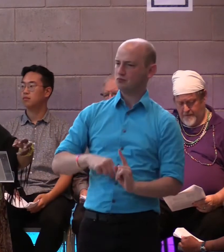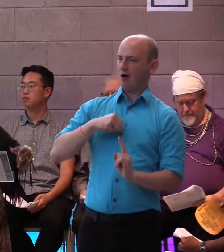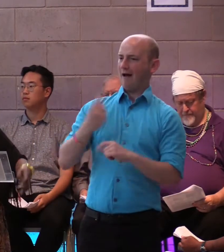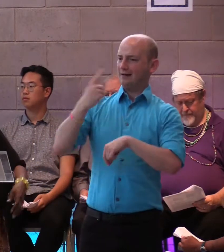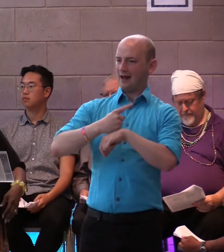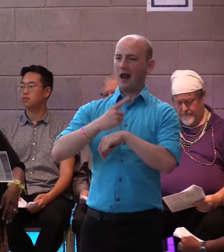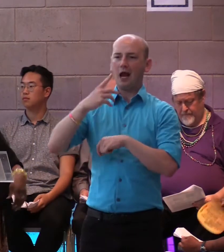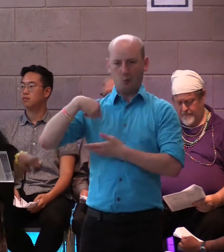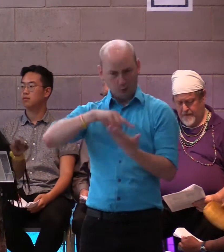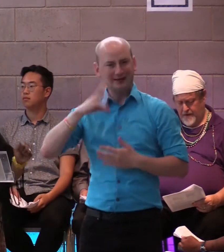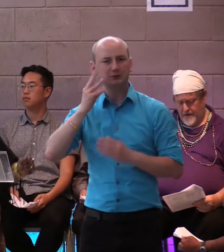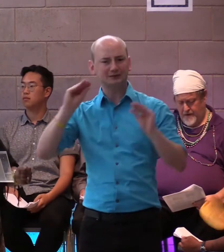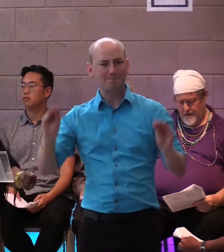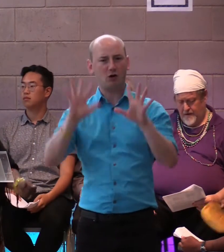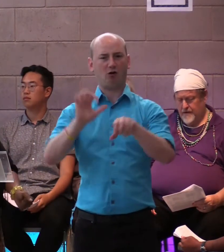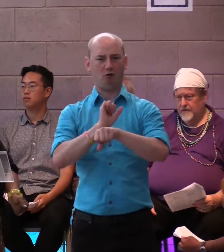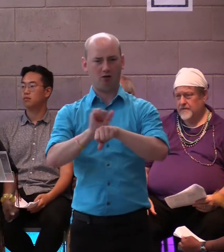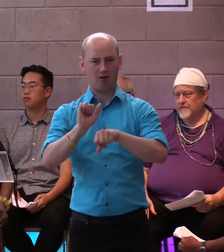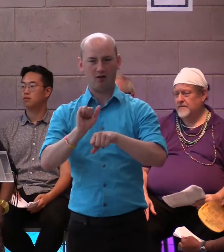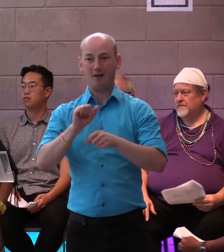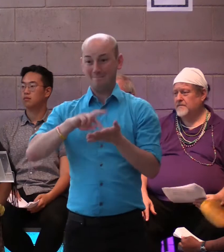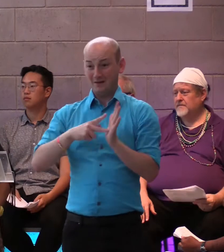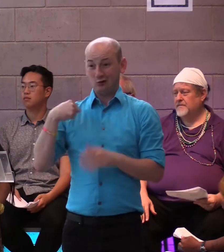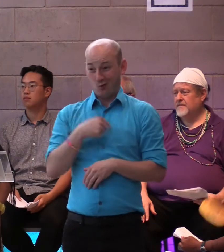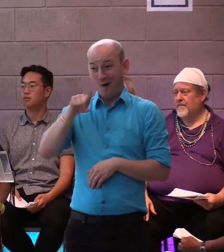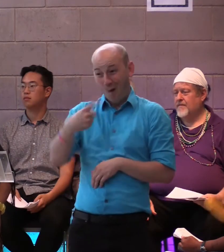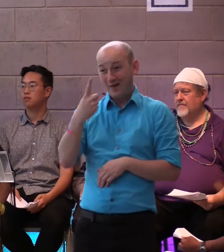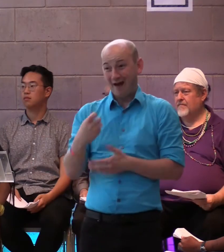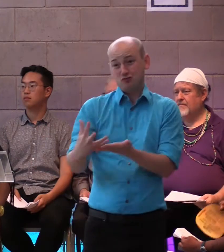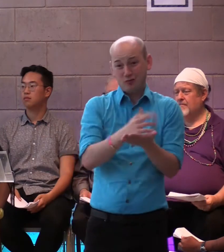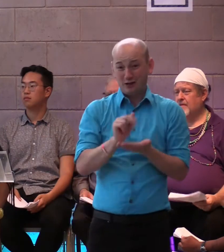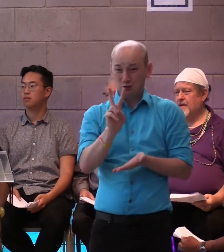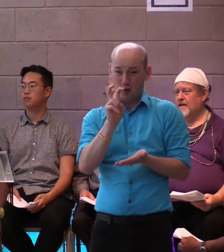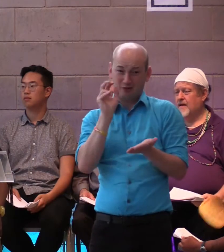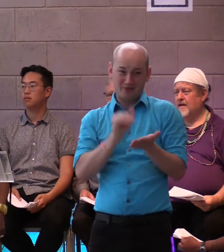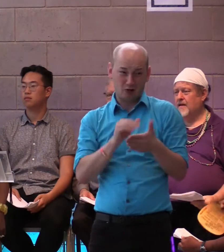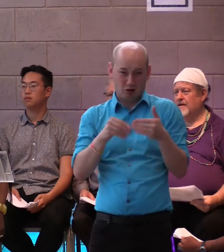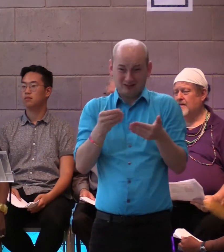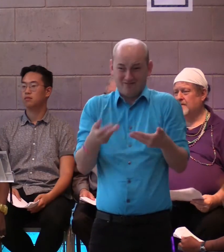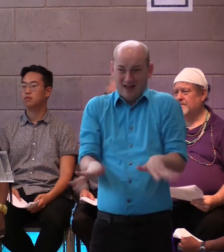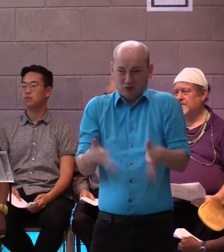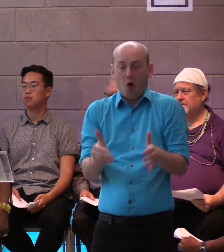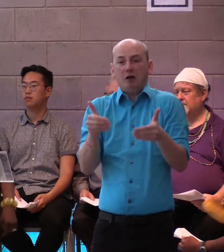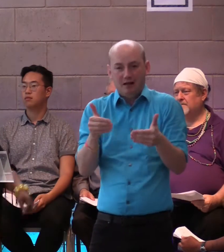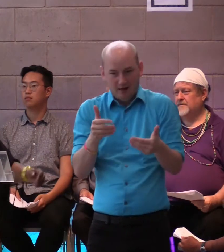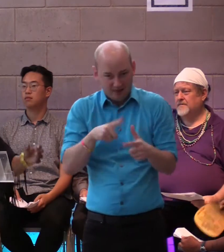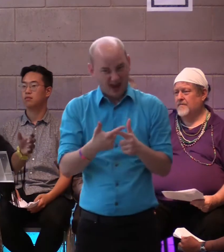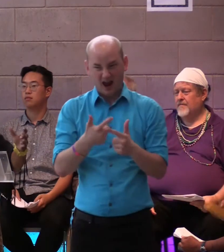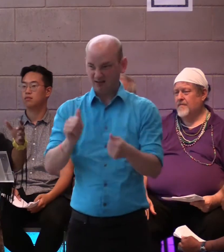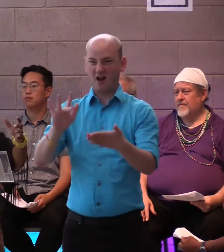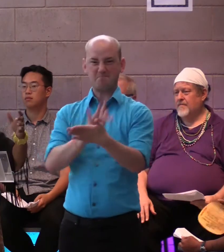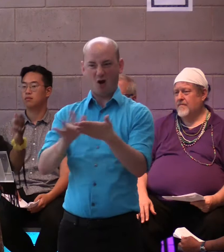says that we will only have to raise $200,000 to get the thing built, right?